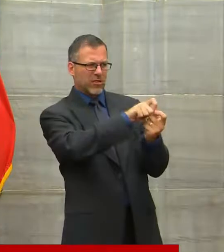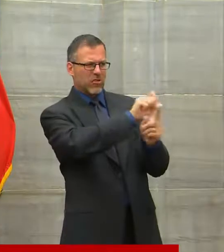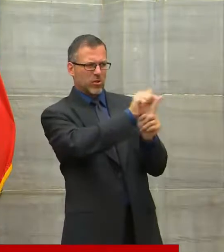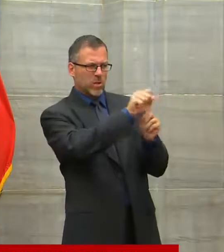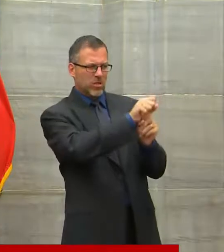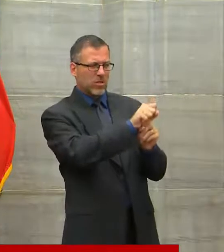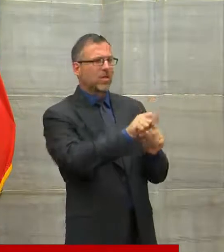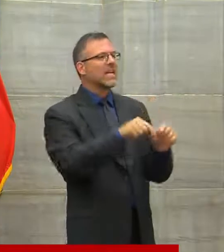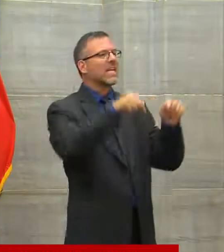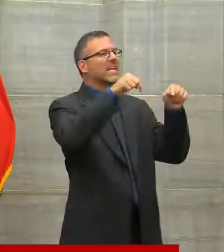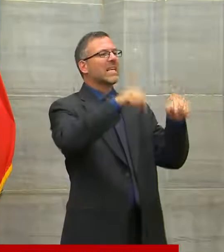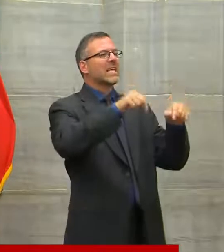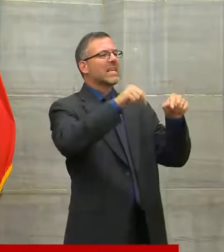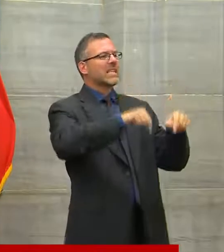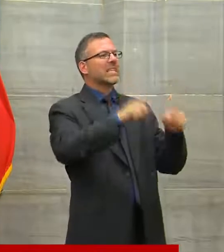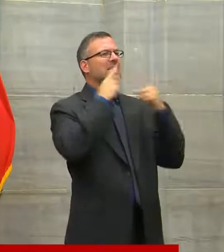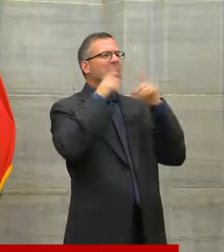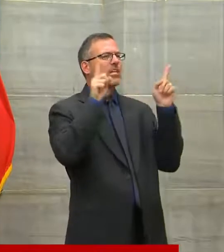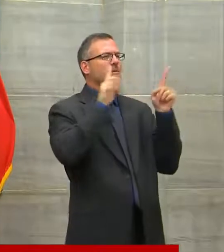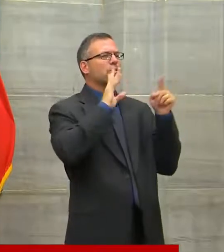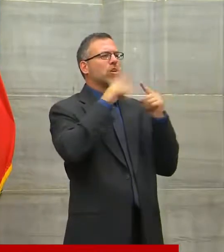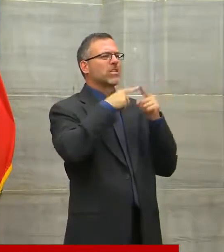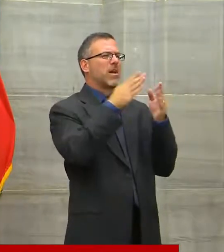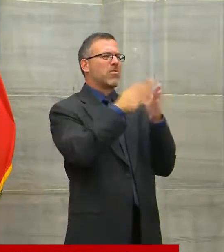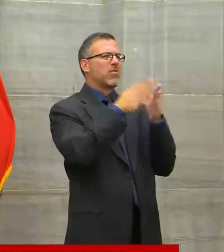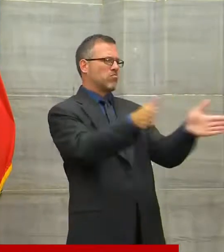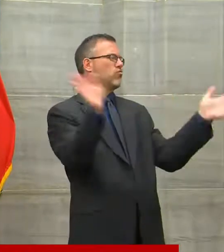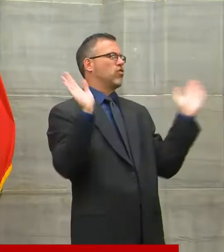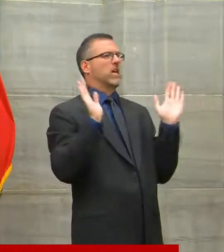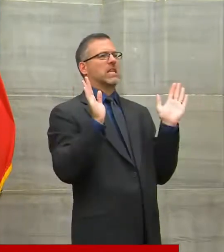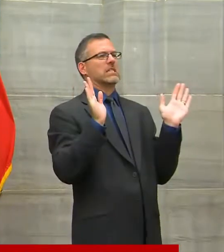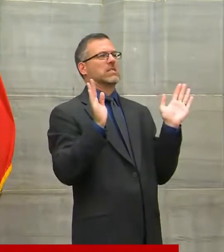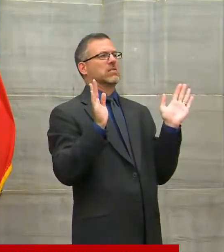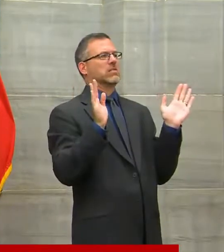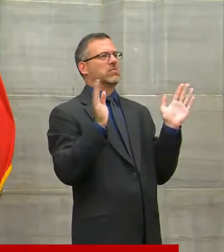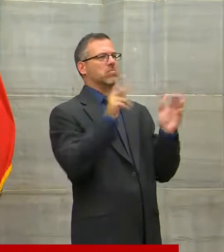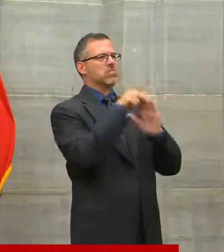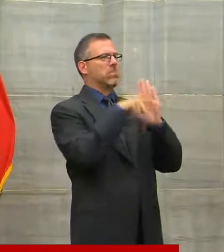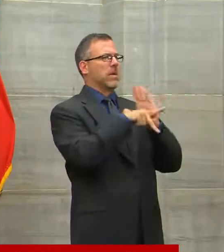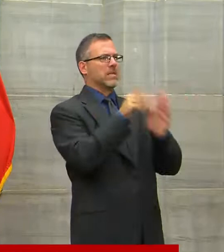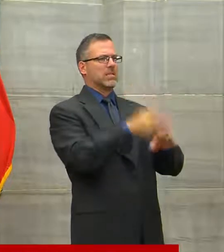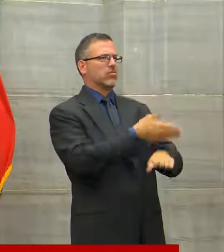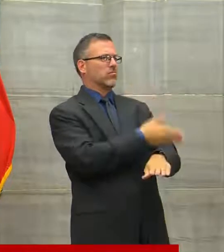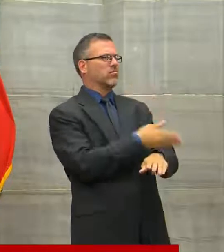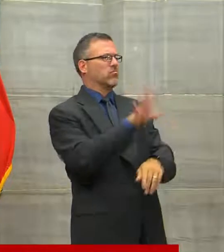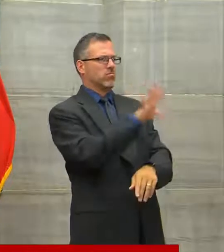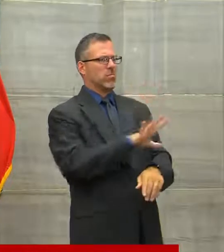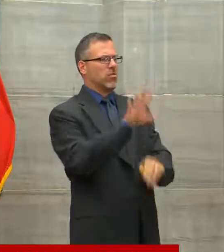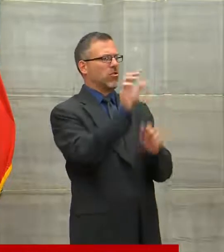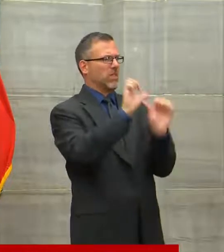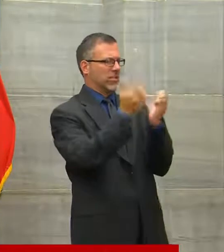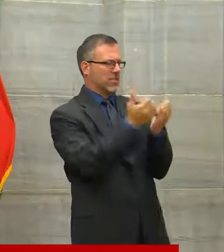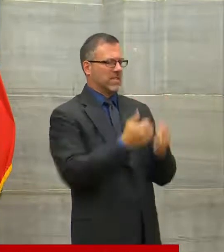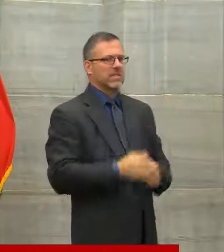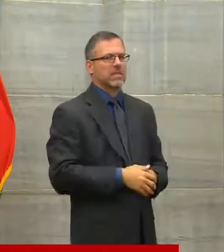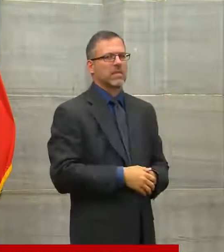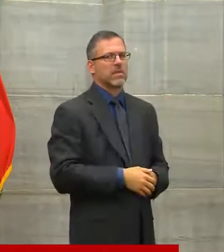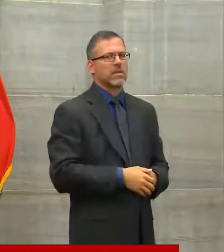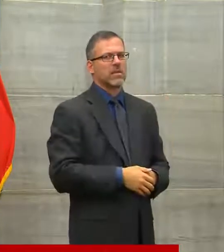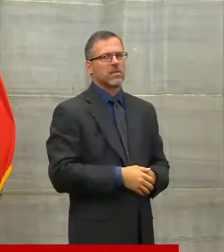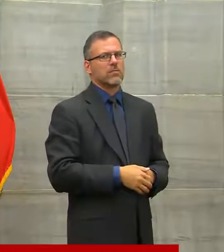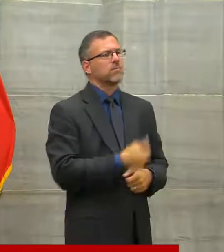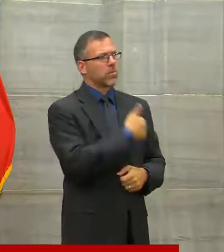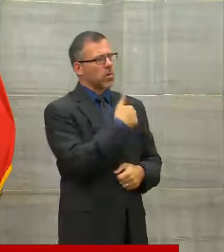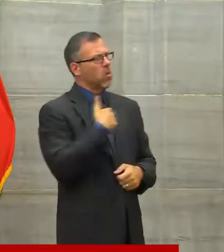about broad policy change across all agencies, and we certainly address